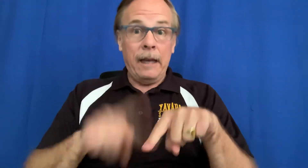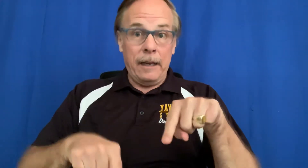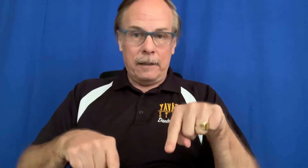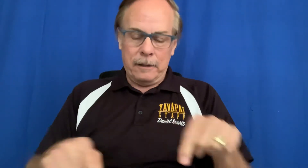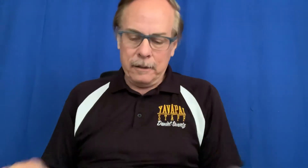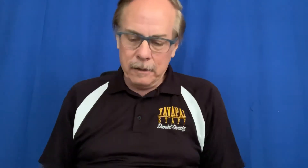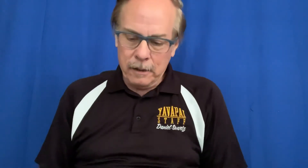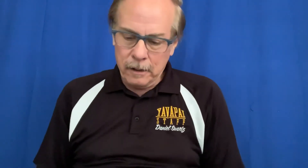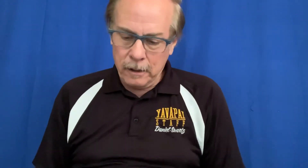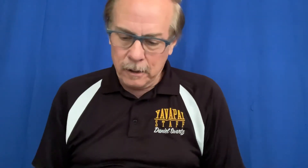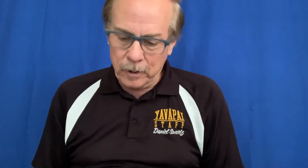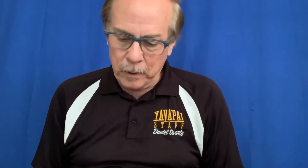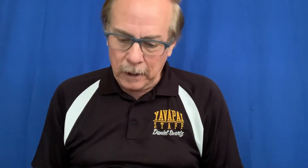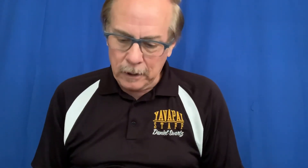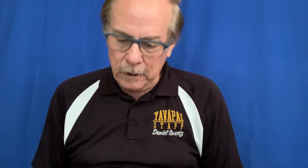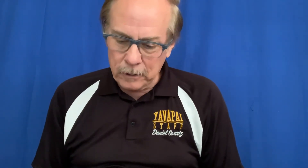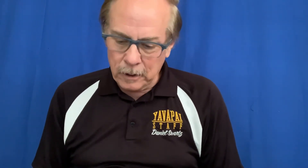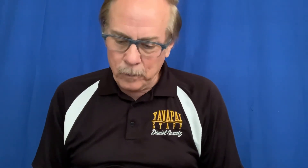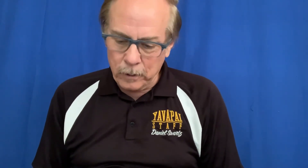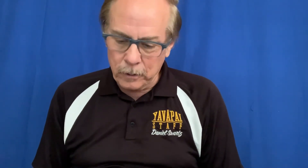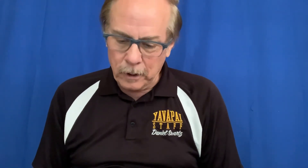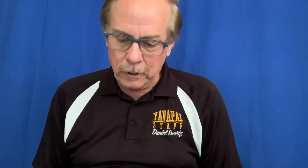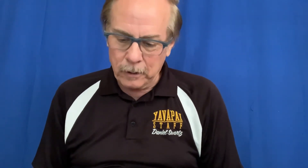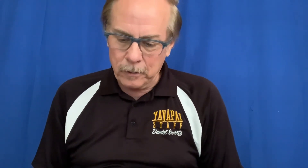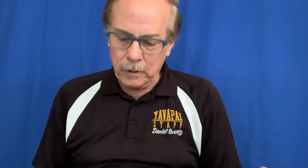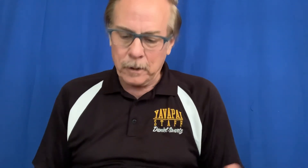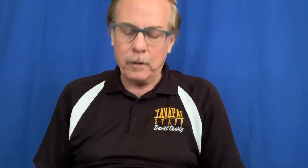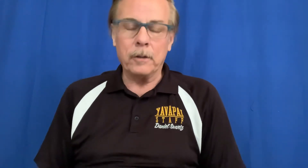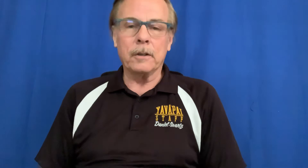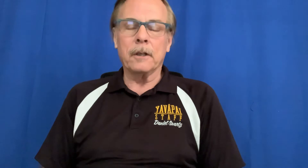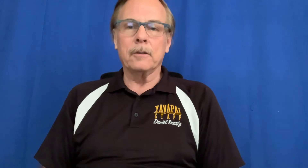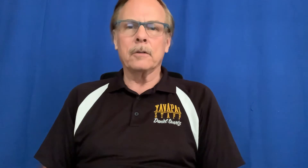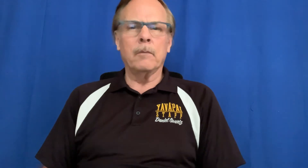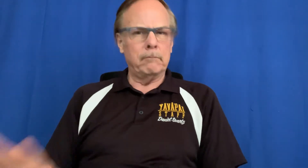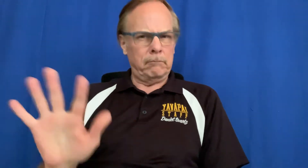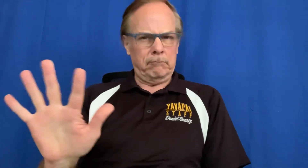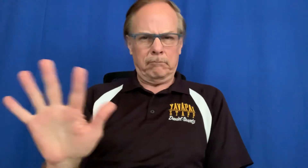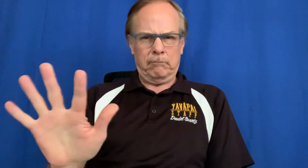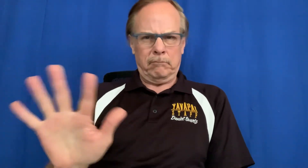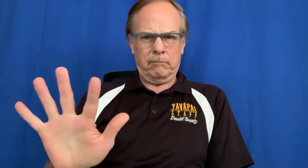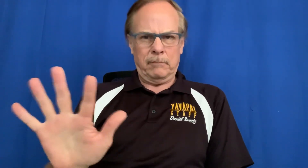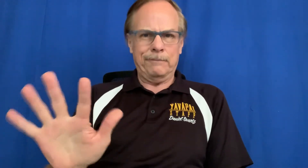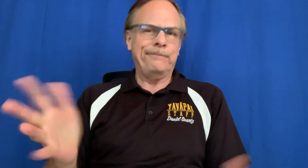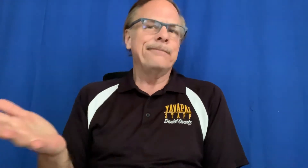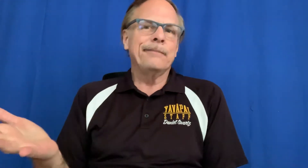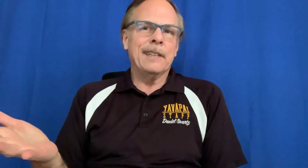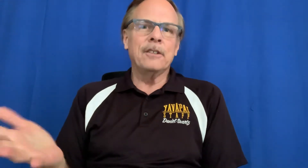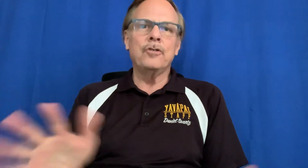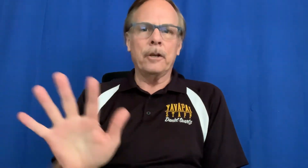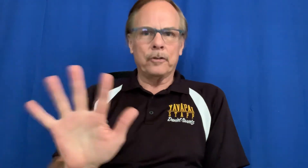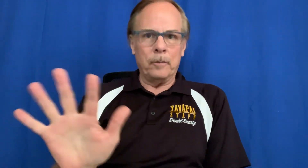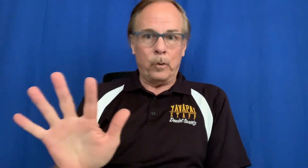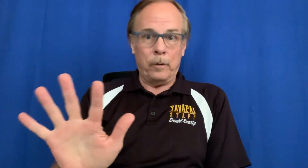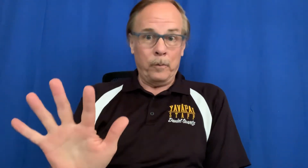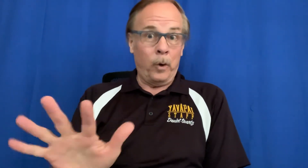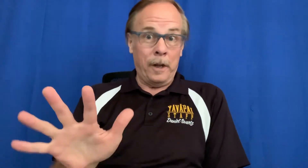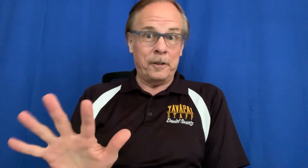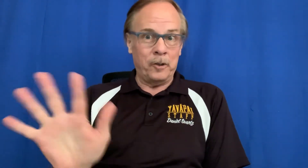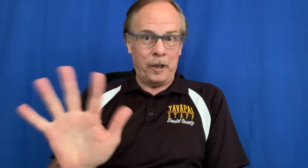Can't. To politely tell someone you're not going to do something, caution against them. That's a gesture, more or less a gesture.